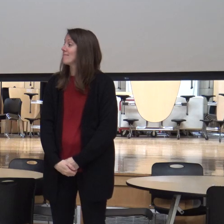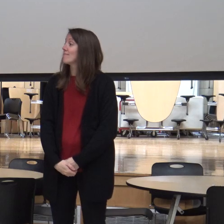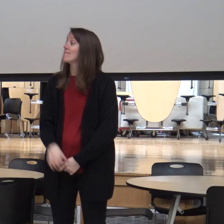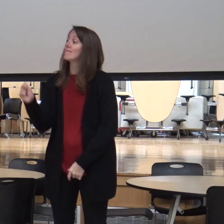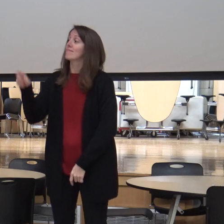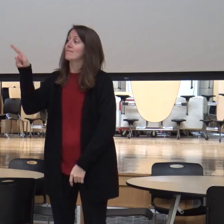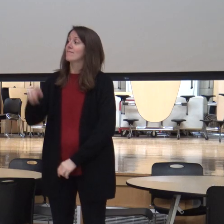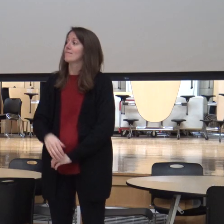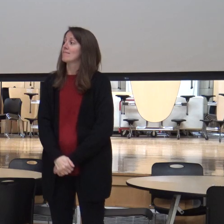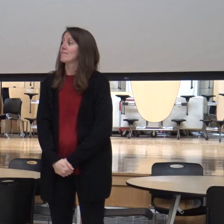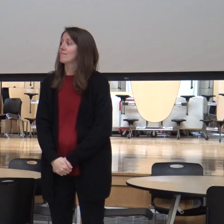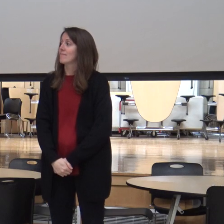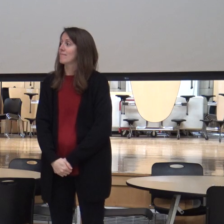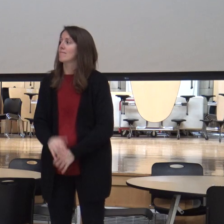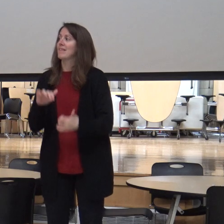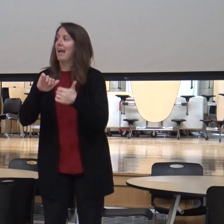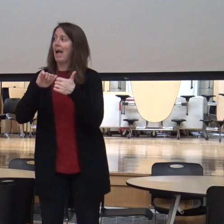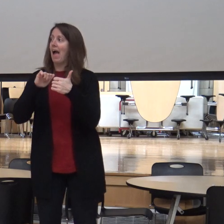Yes?